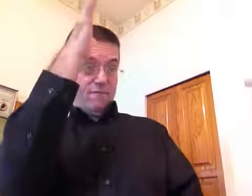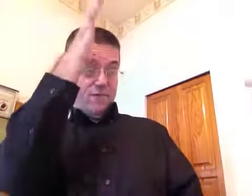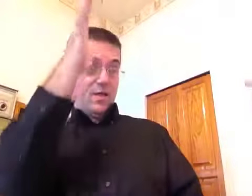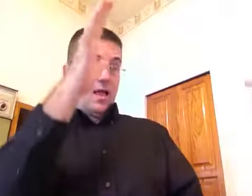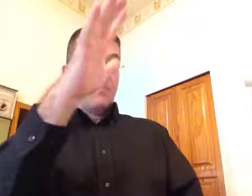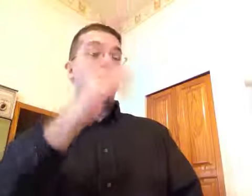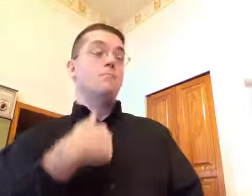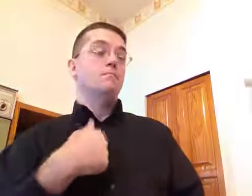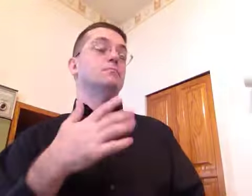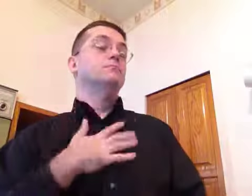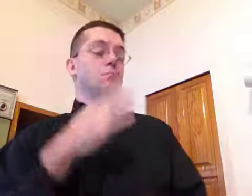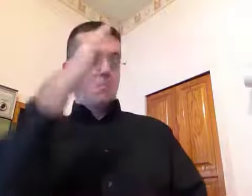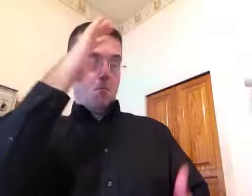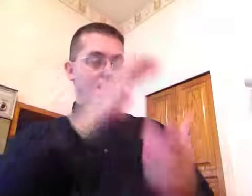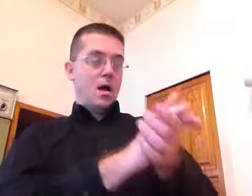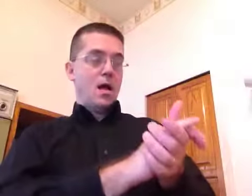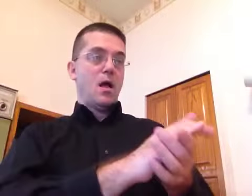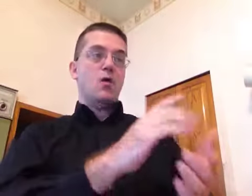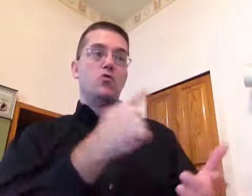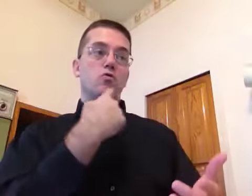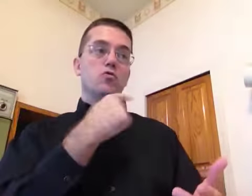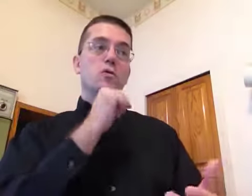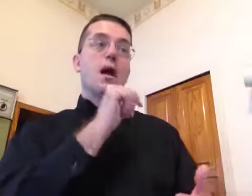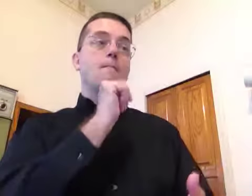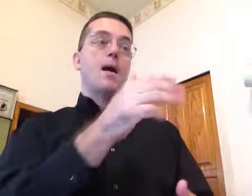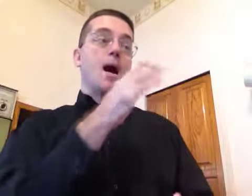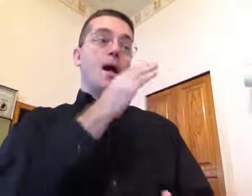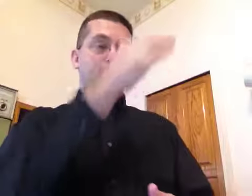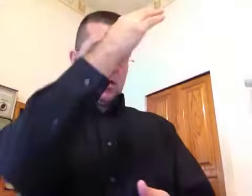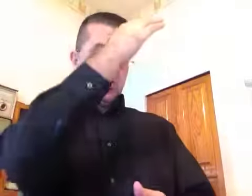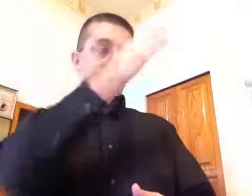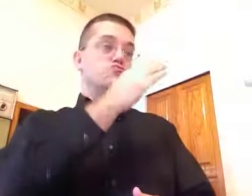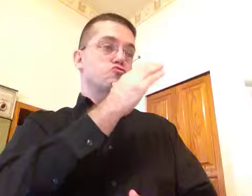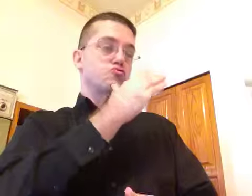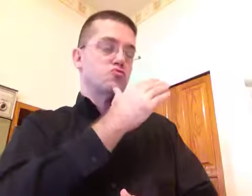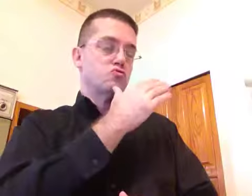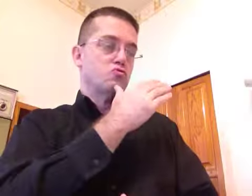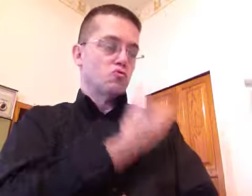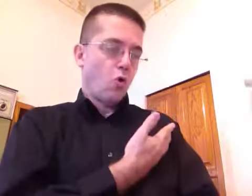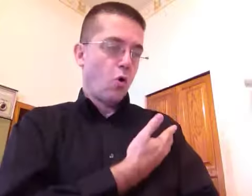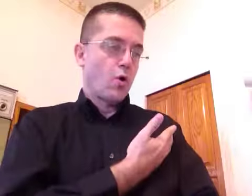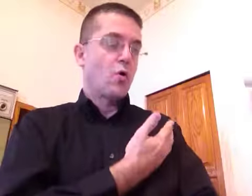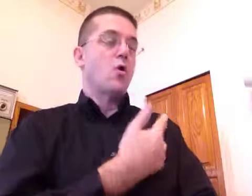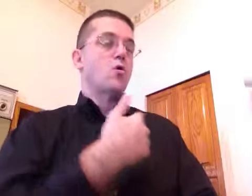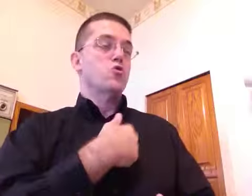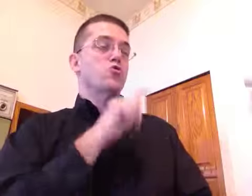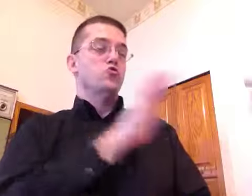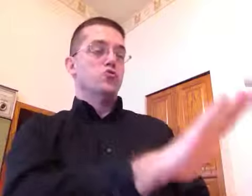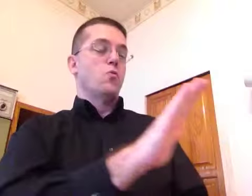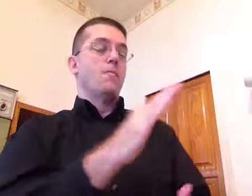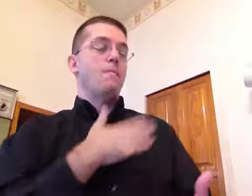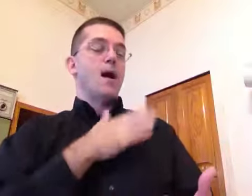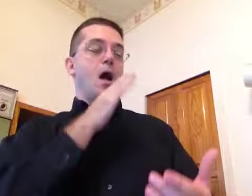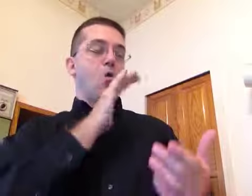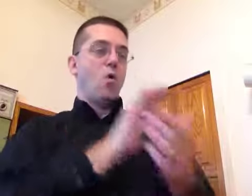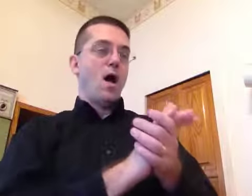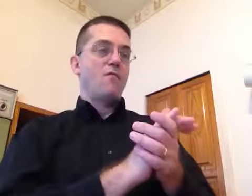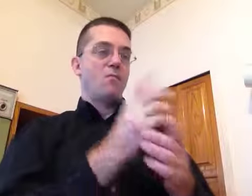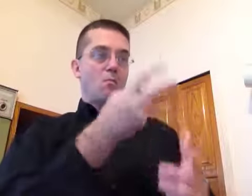husband. You're not my daughter. You're my wife. And so two adults have made a deal here, have set a goal.